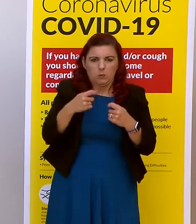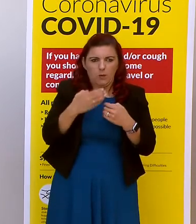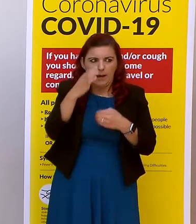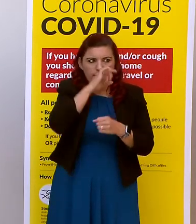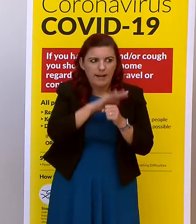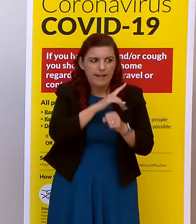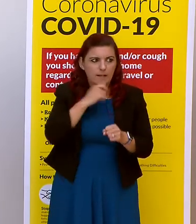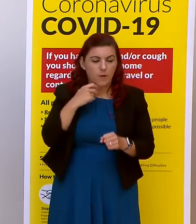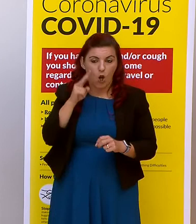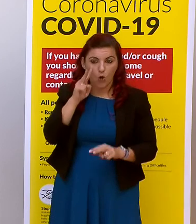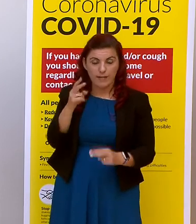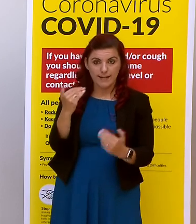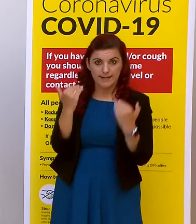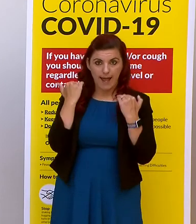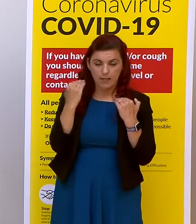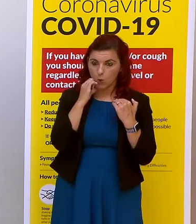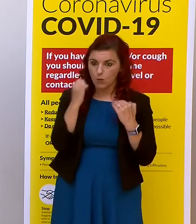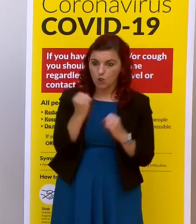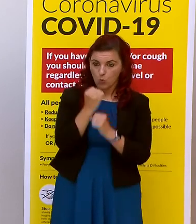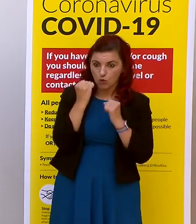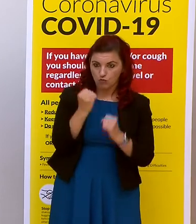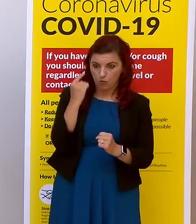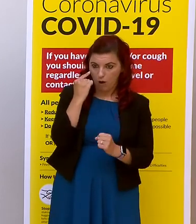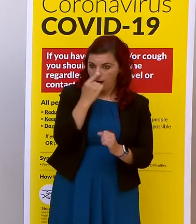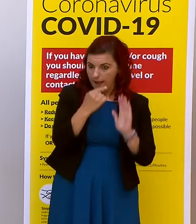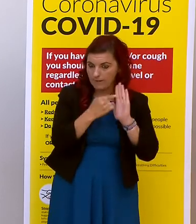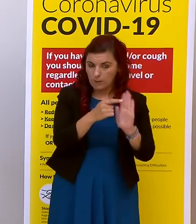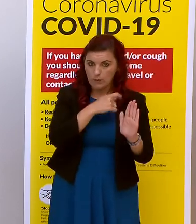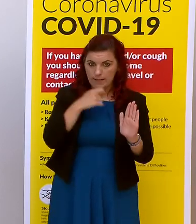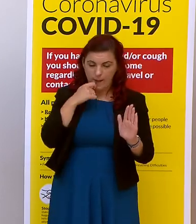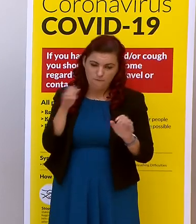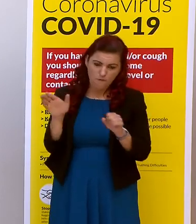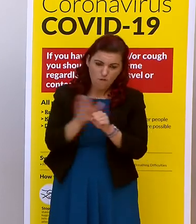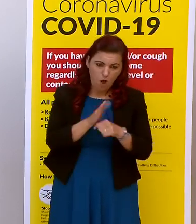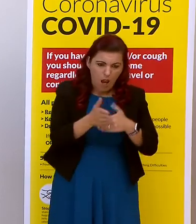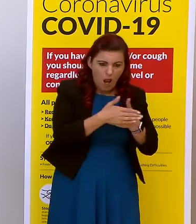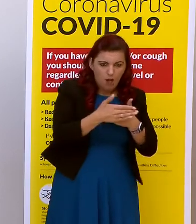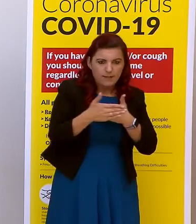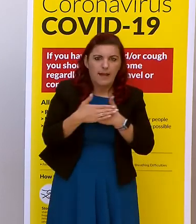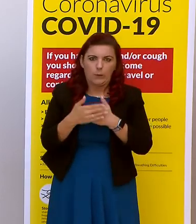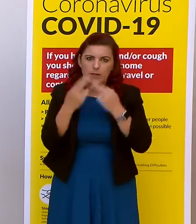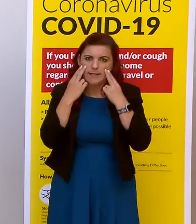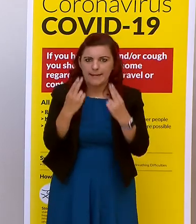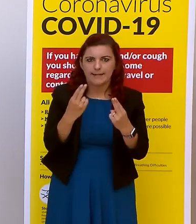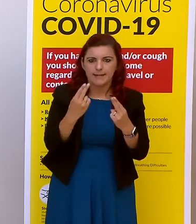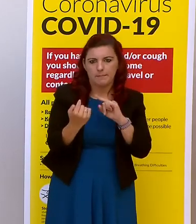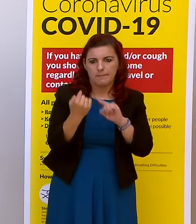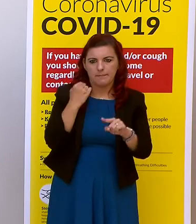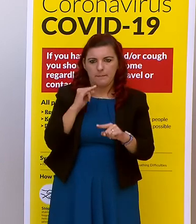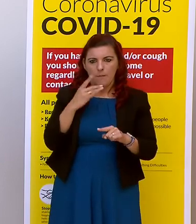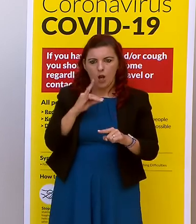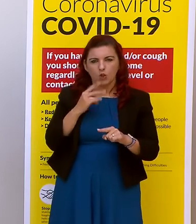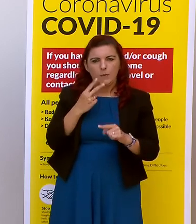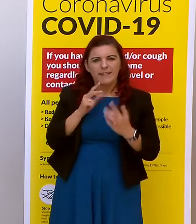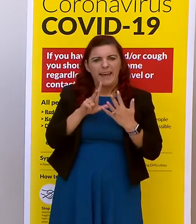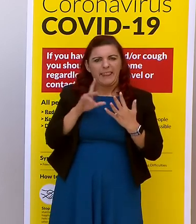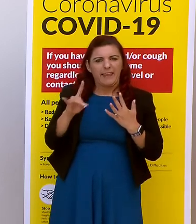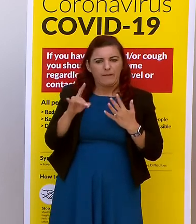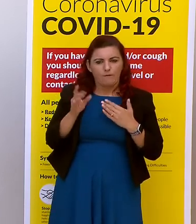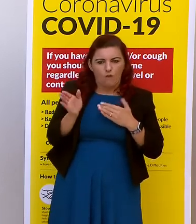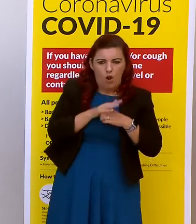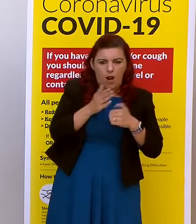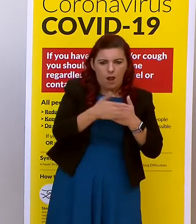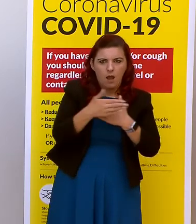there is no strong evidence to suggest the full lockdown that was imposed was effective from March 28th, that